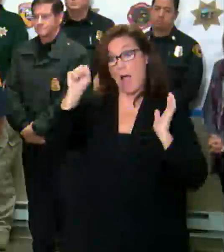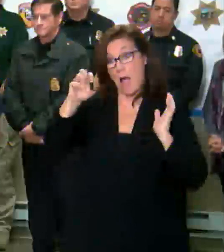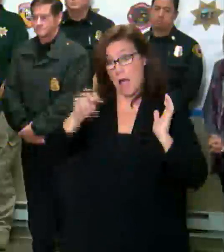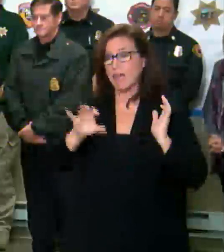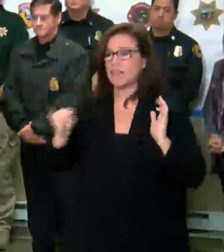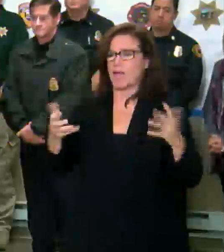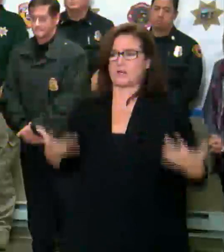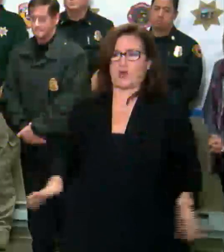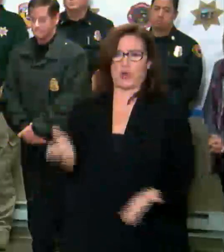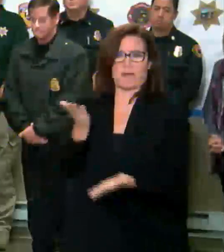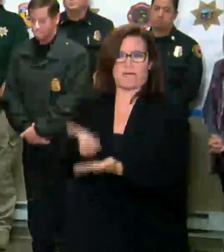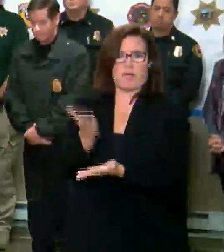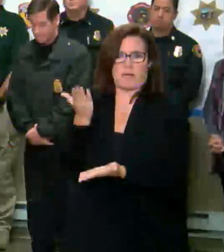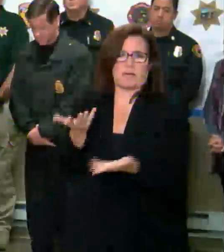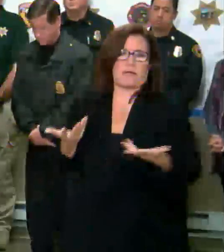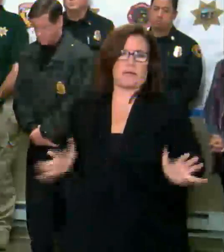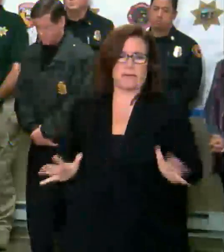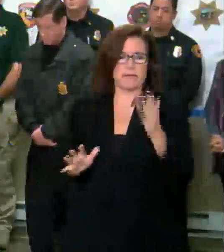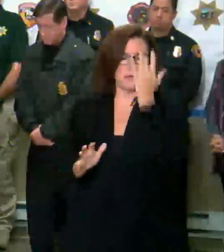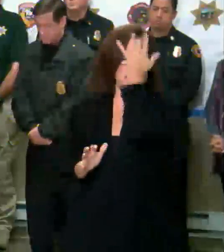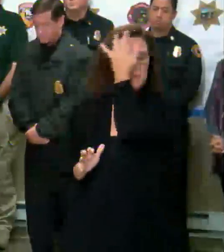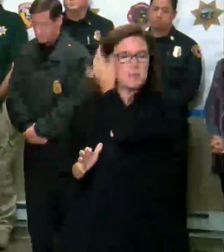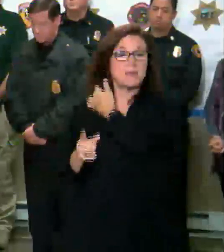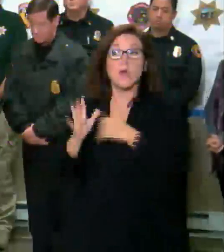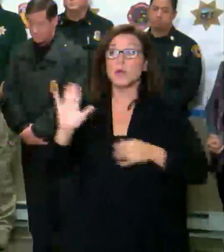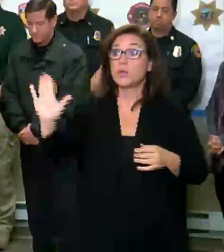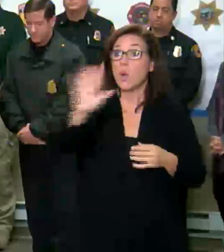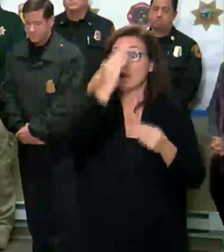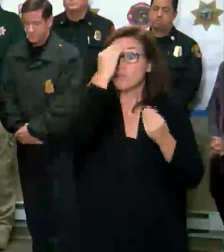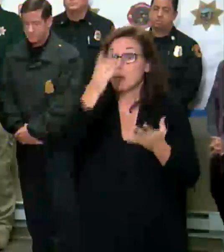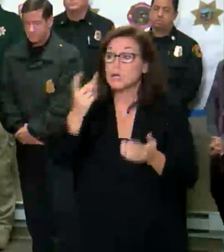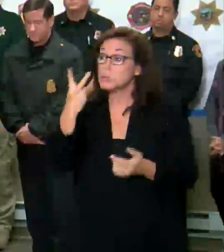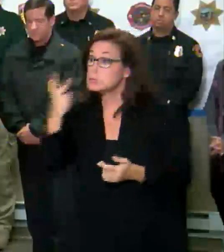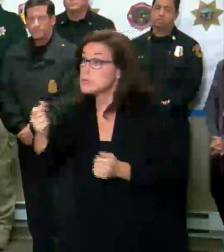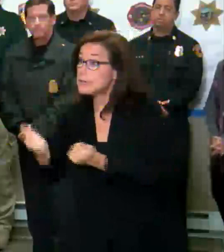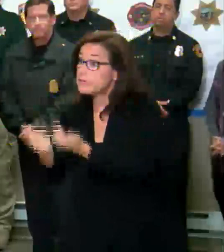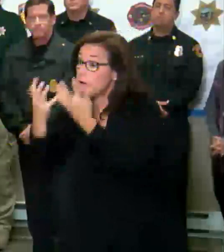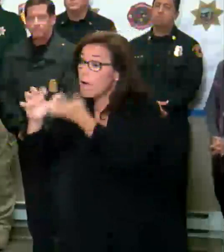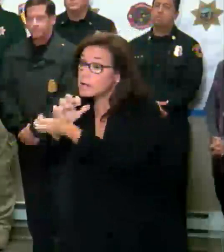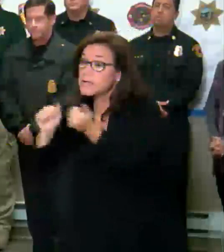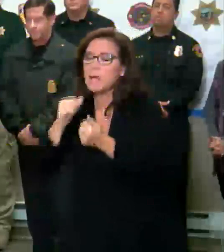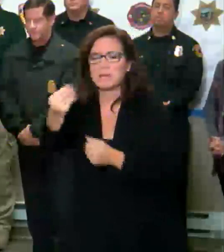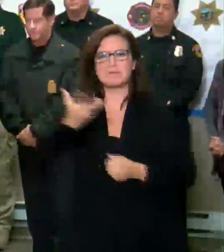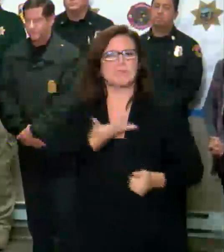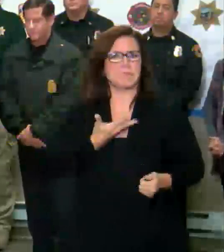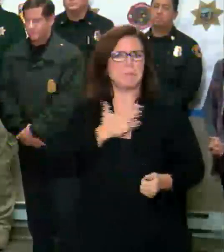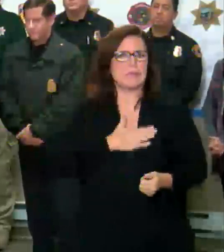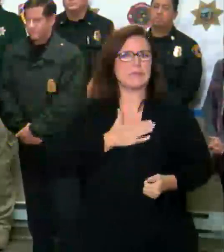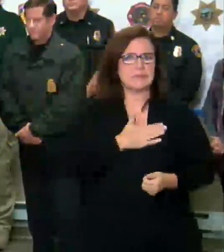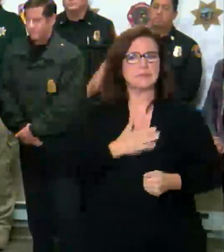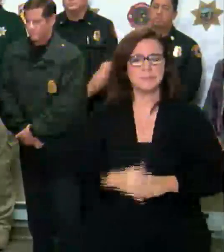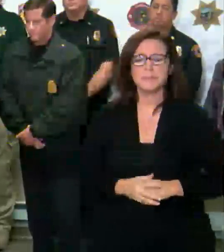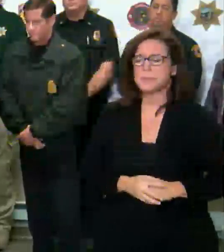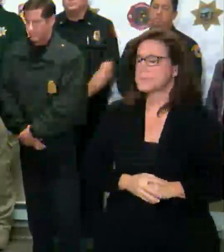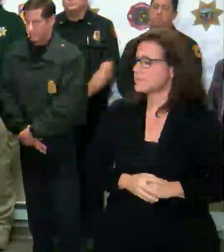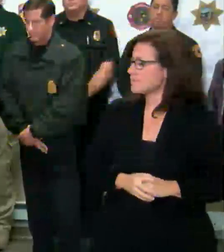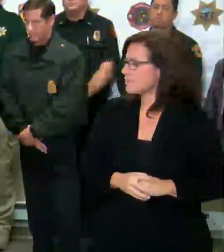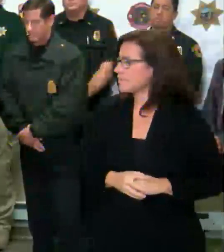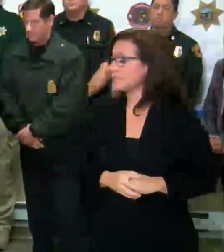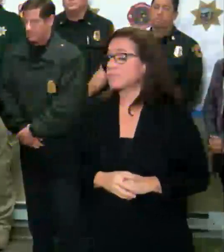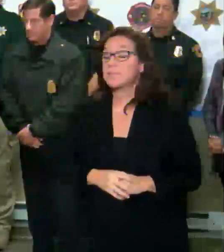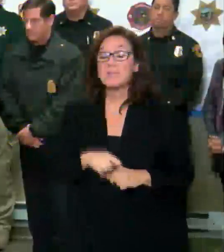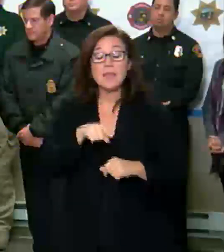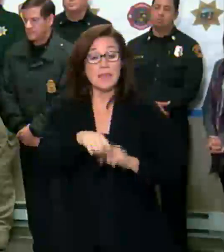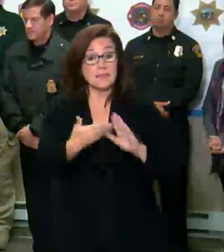been validated, and we welcome information that the public may have that they can share with local authorities. In the city